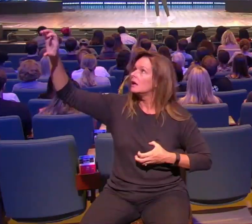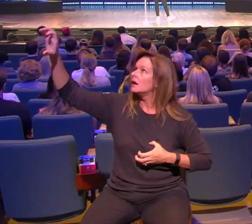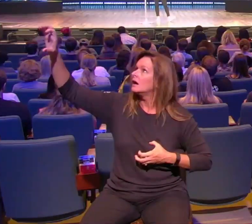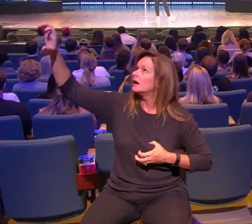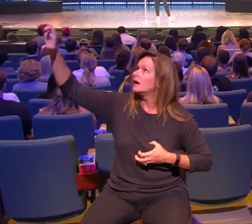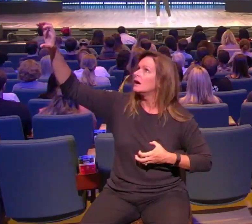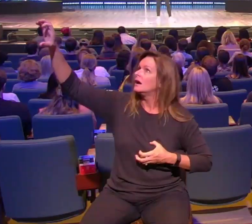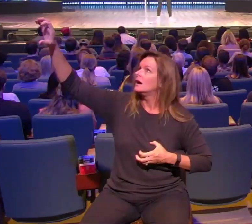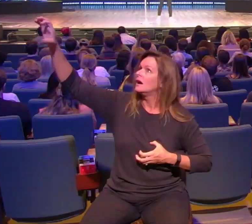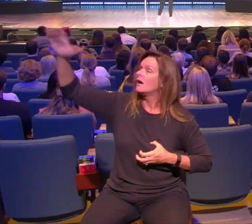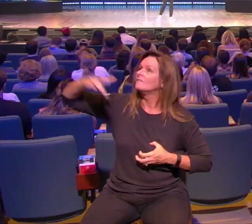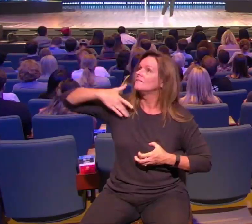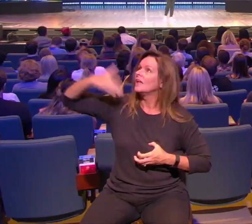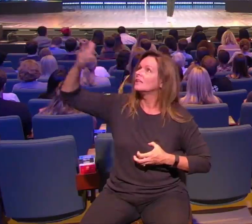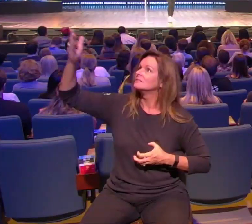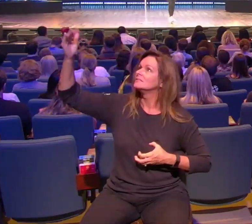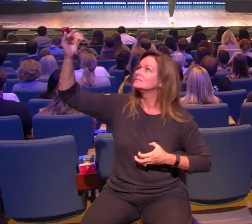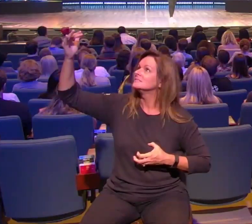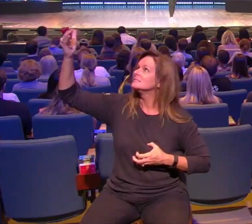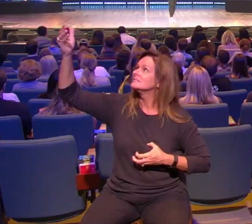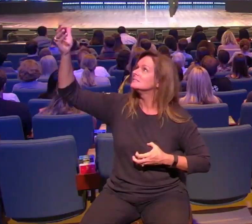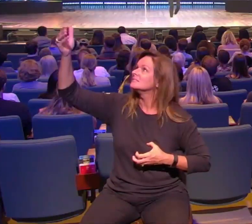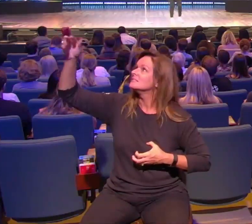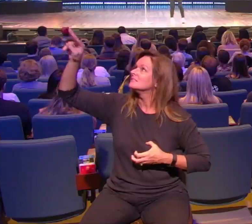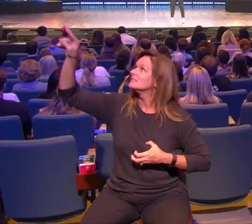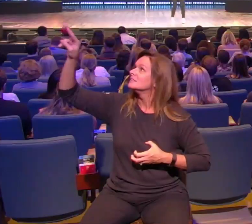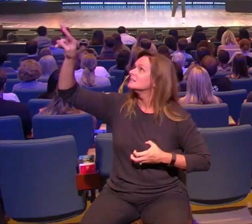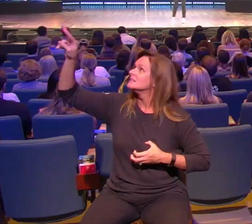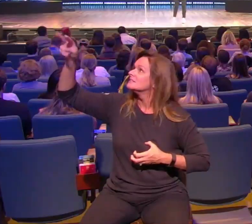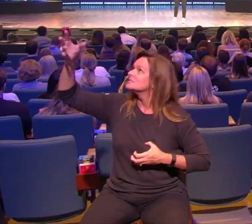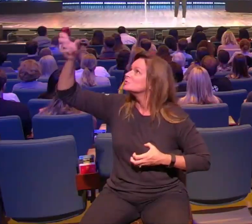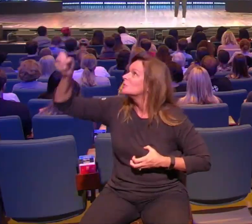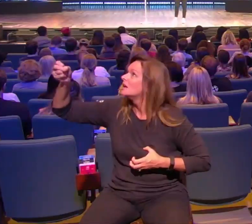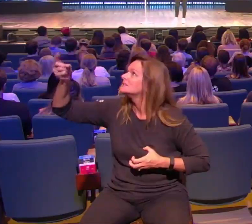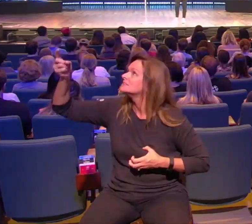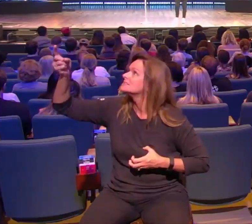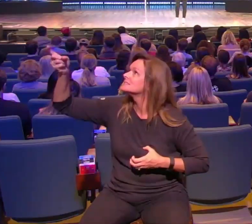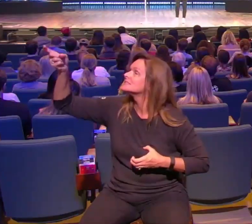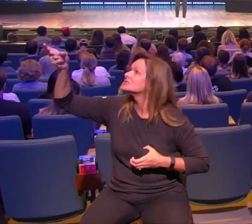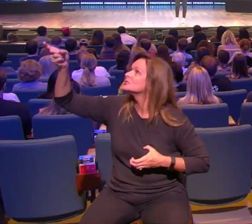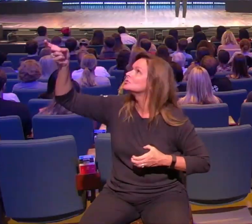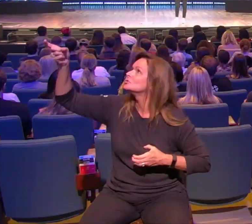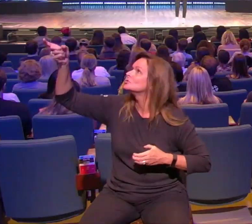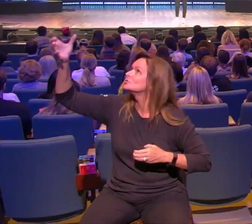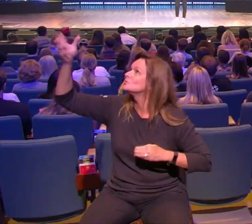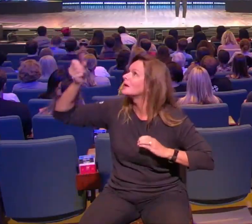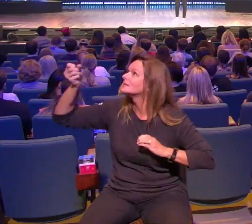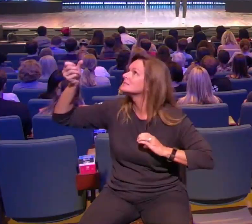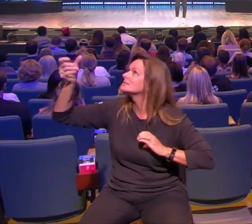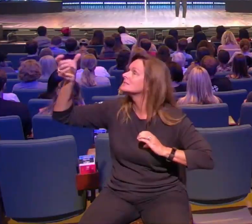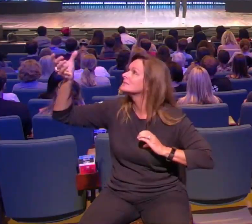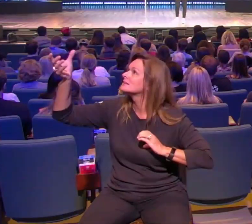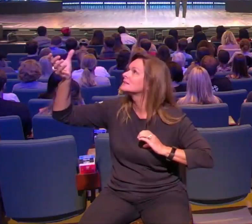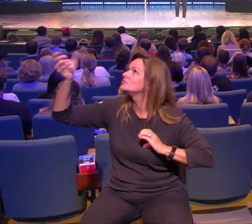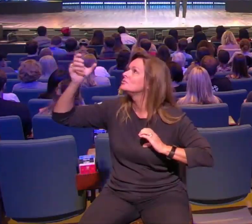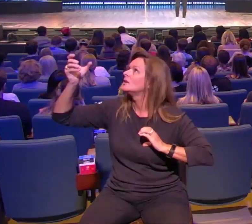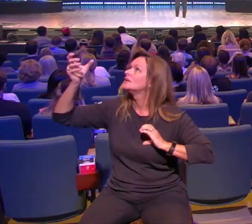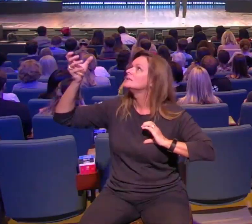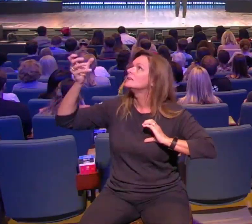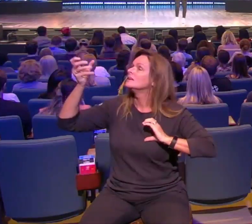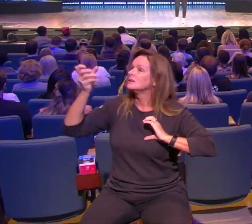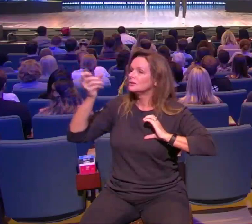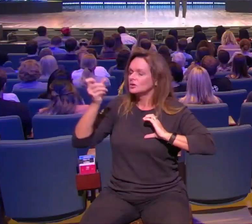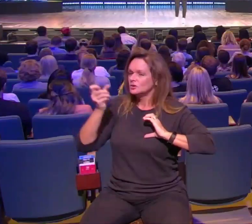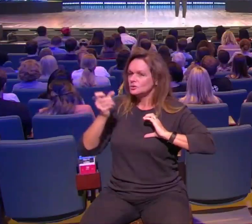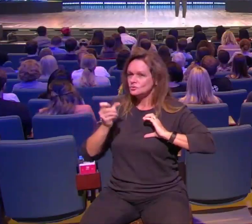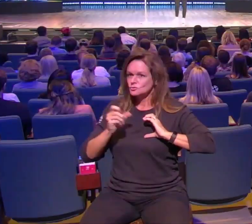feel the crack closed up. And she could feel that the pain was part of her past, that this wasn't as